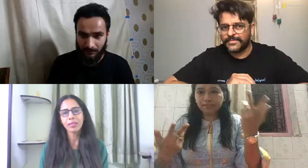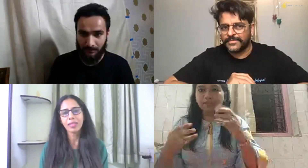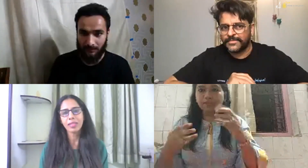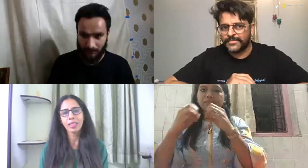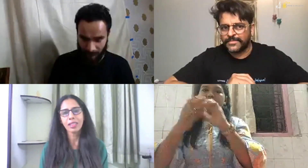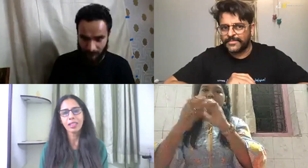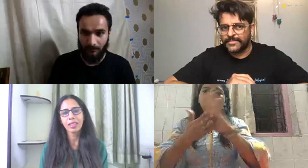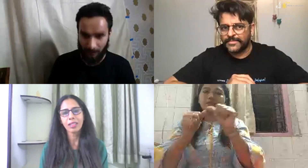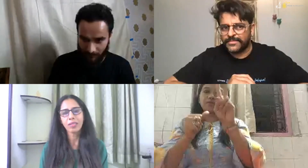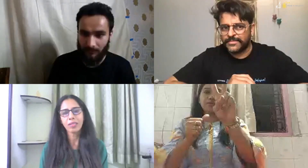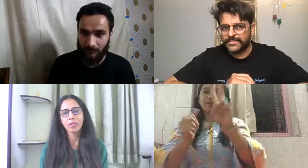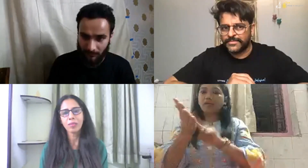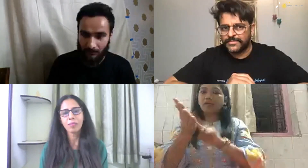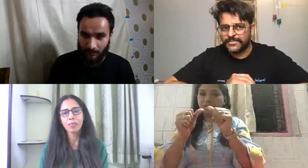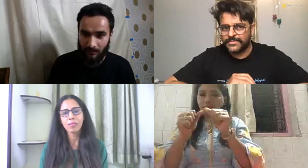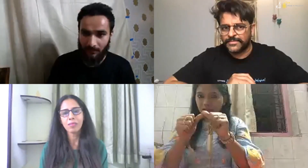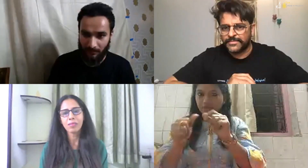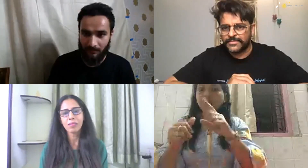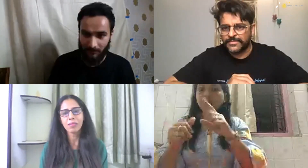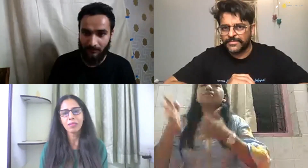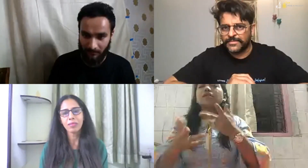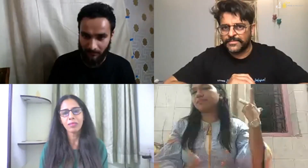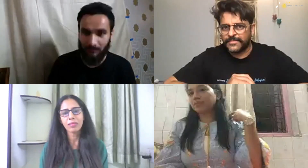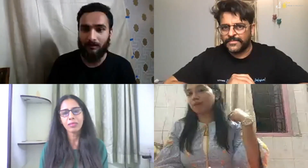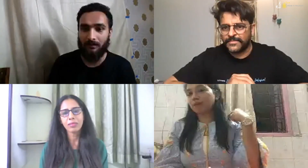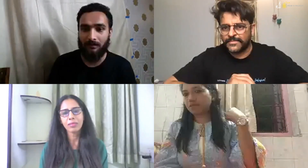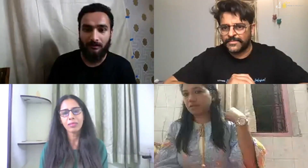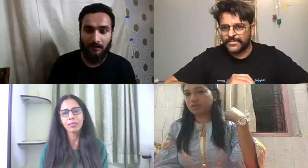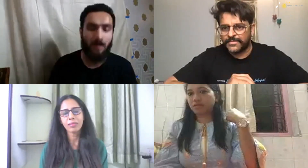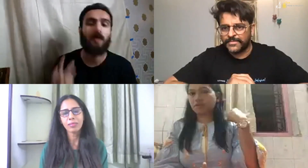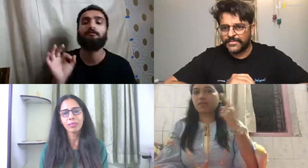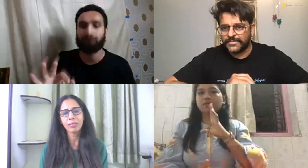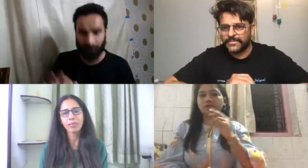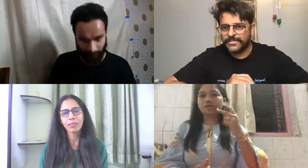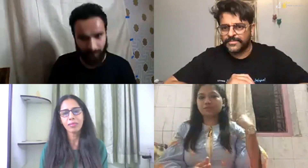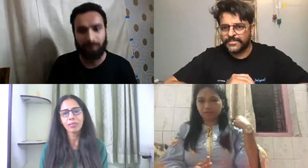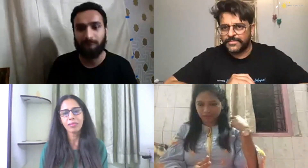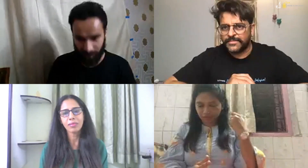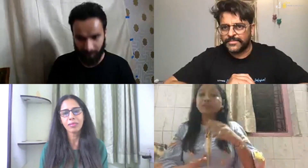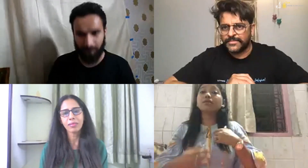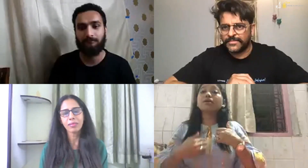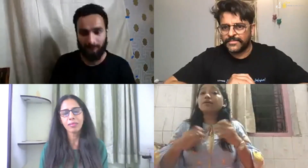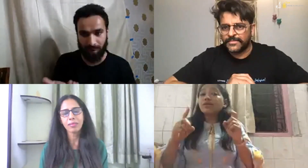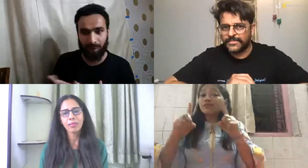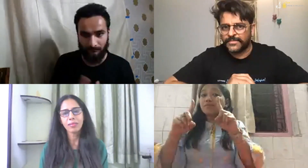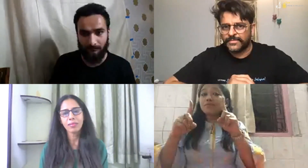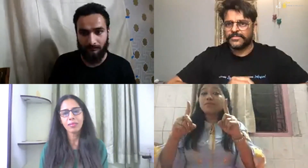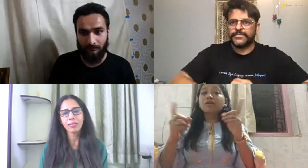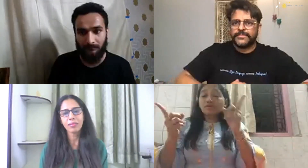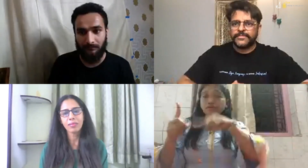I got it. So my name is Bhavna, Bhavna, and this is my sign name.